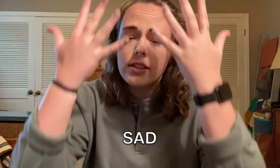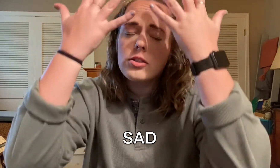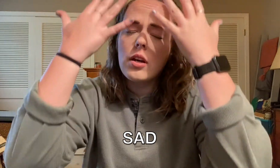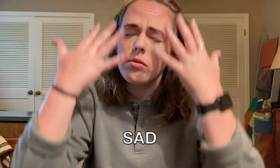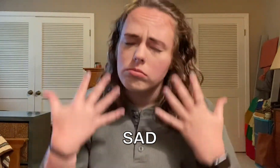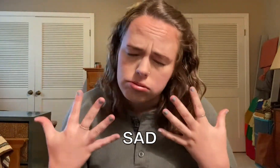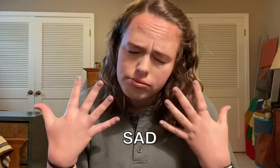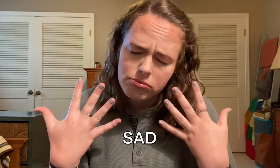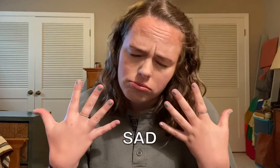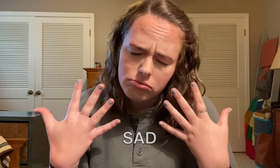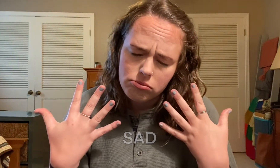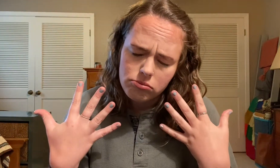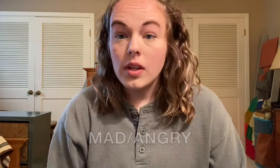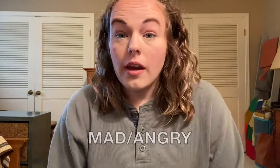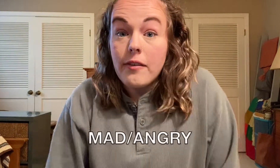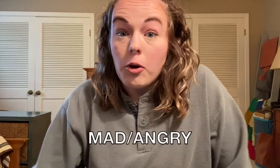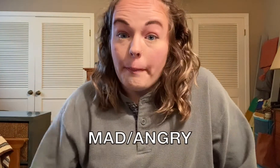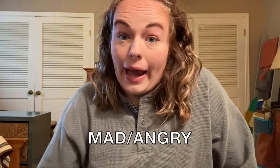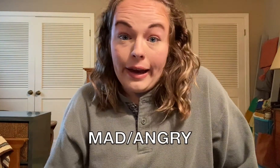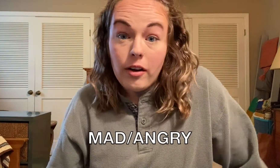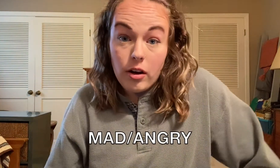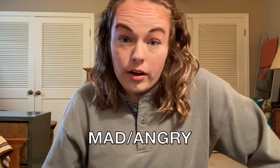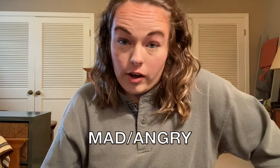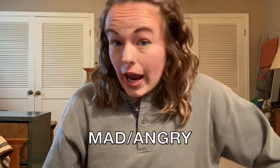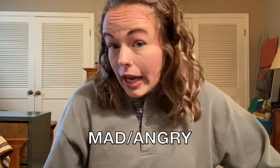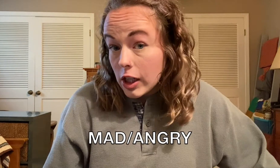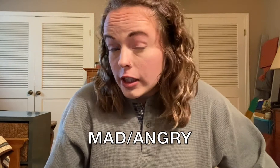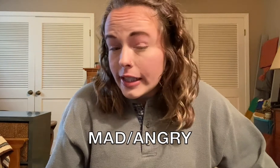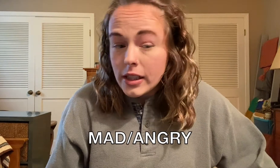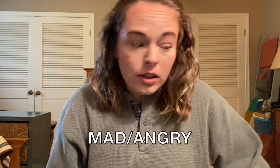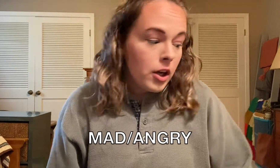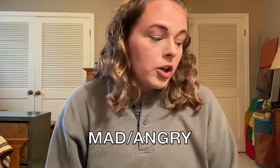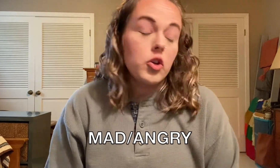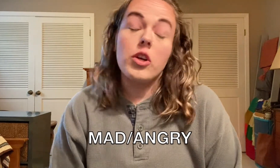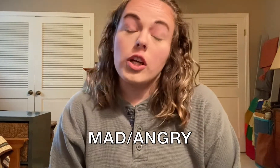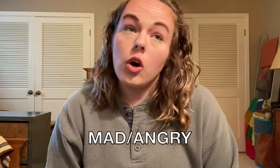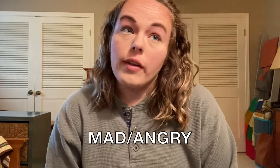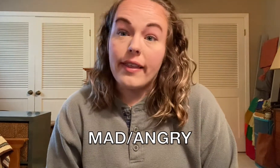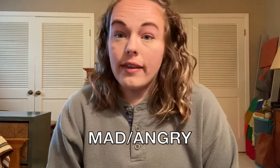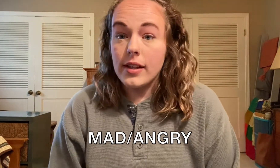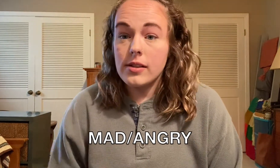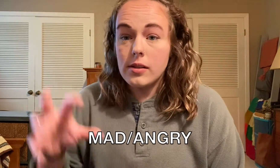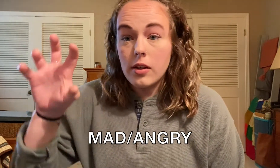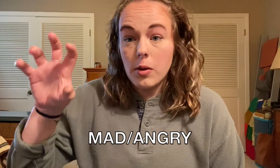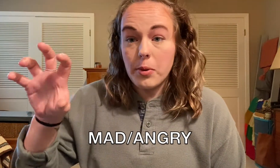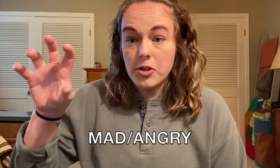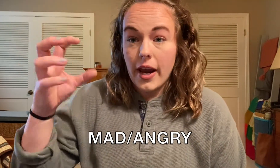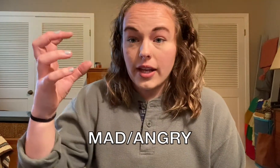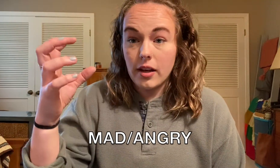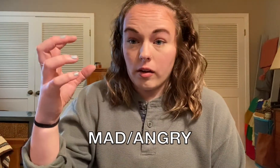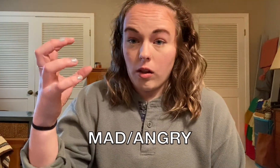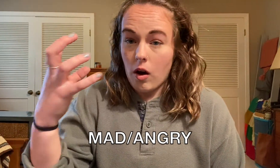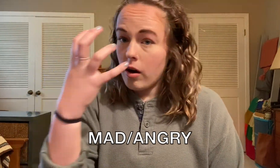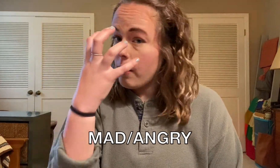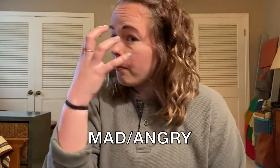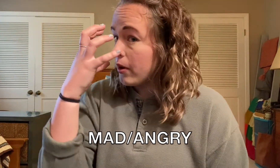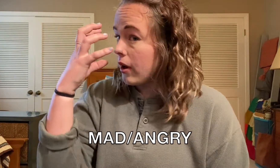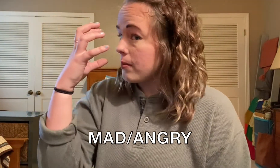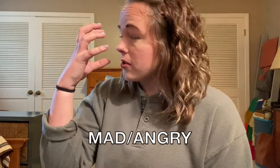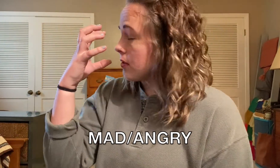go. If you're mad or you're angry, you can go like this. You put your hand in a claw, put it up to your